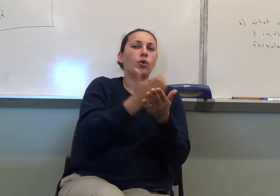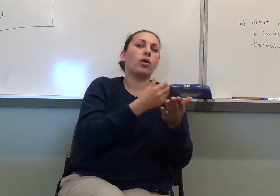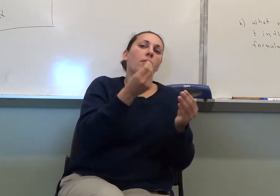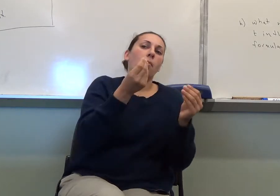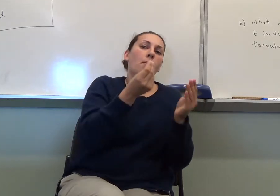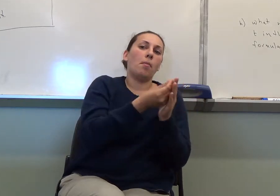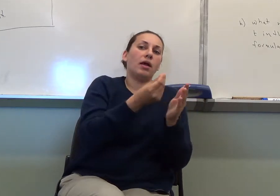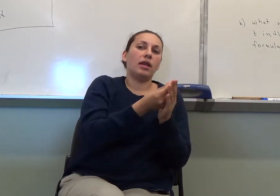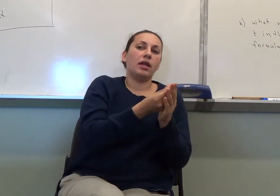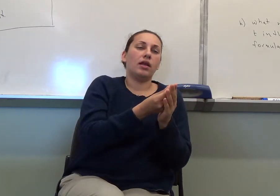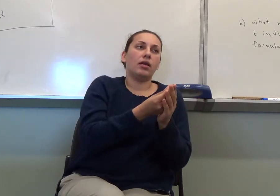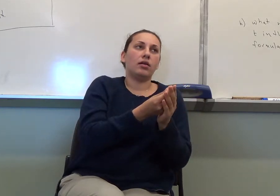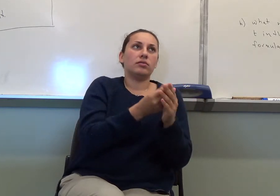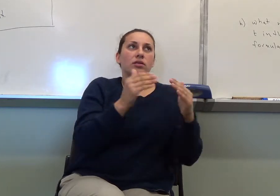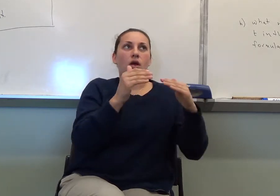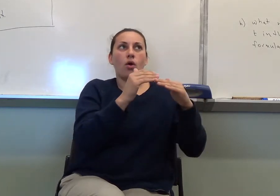Okay, so the